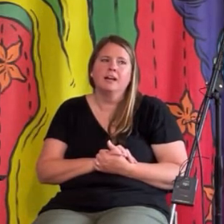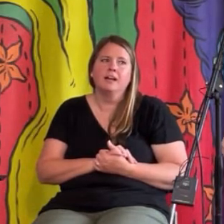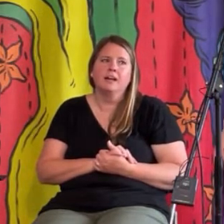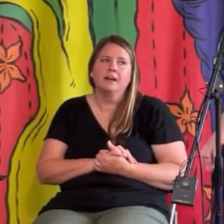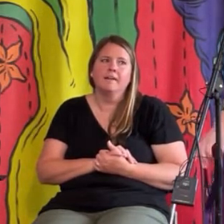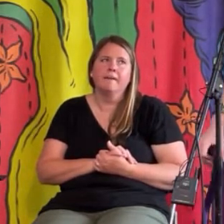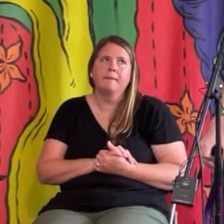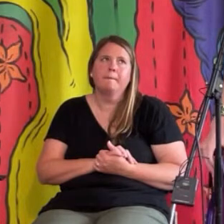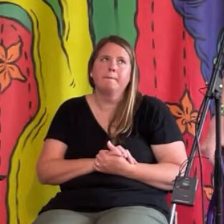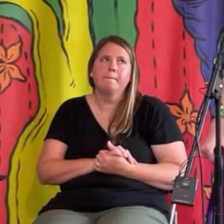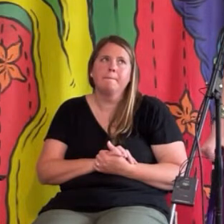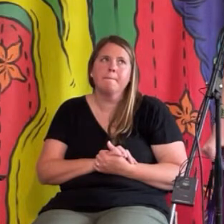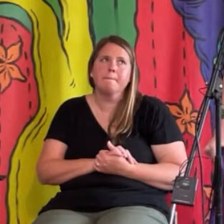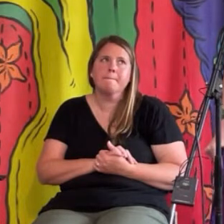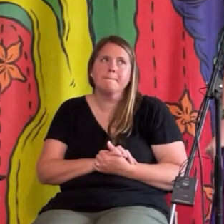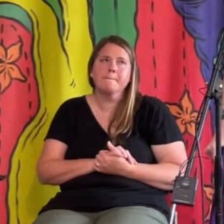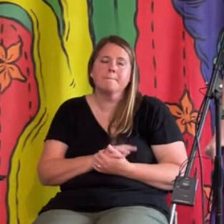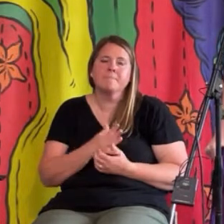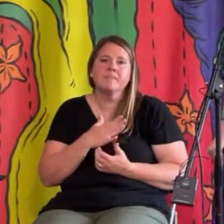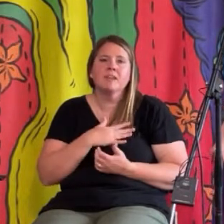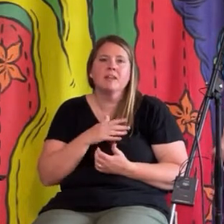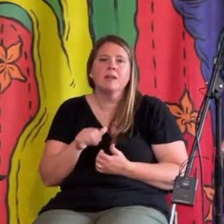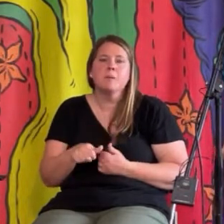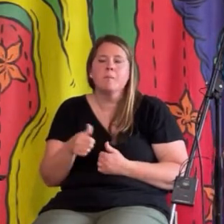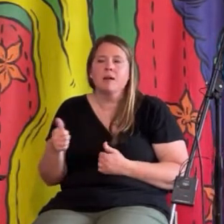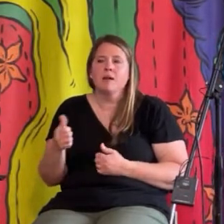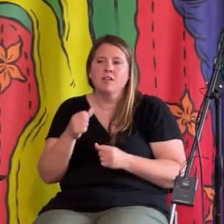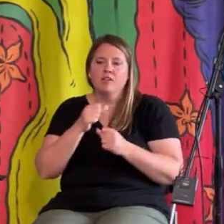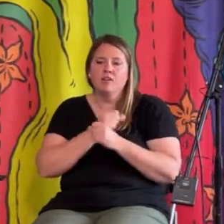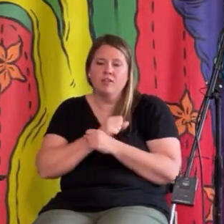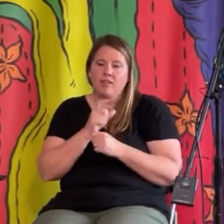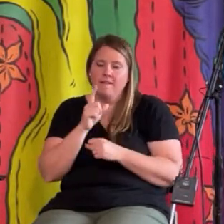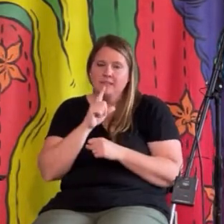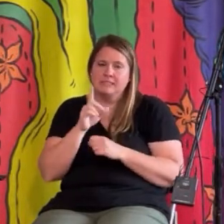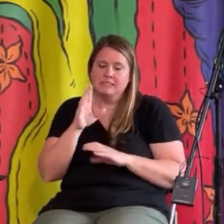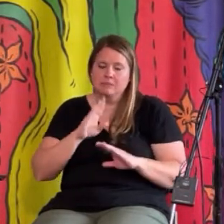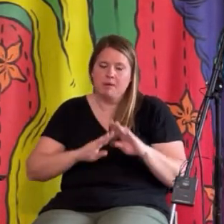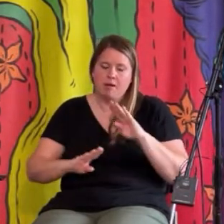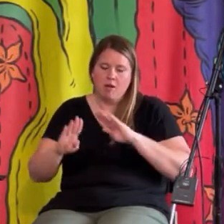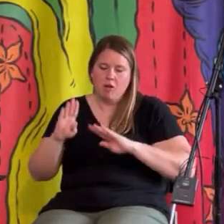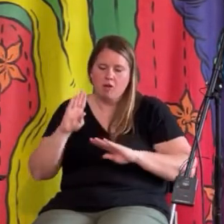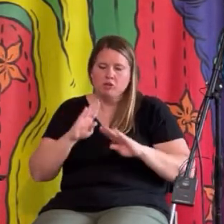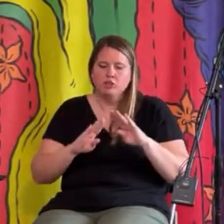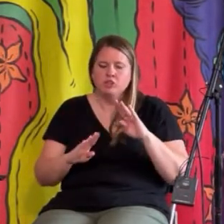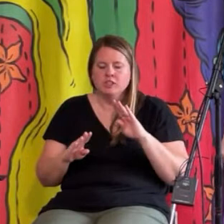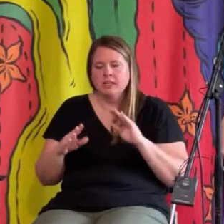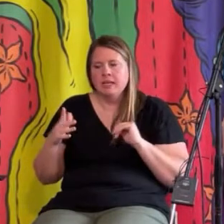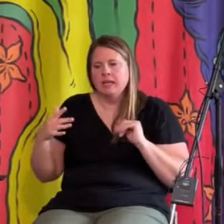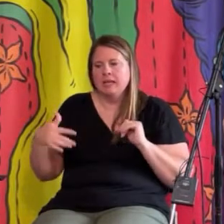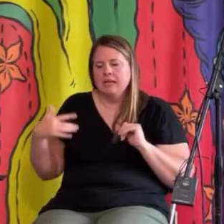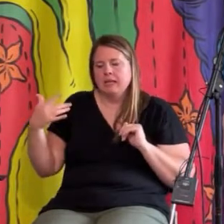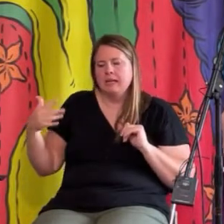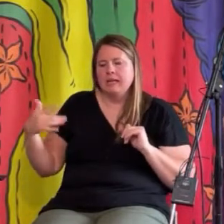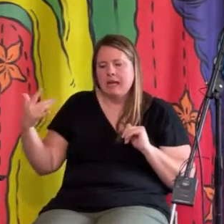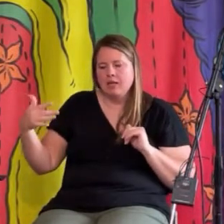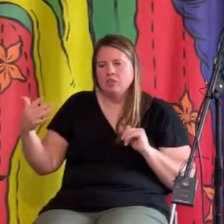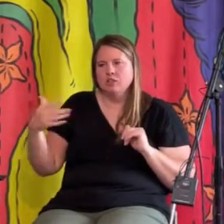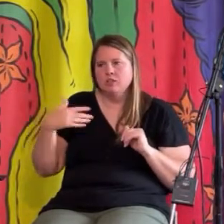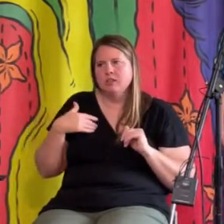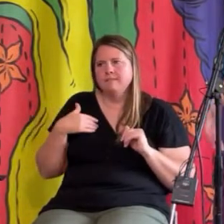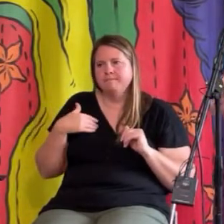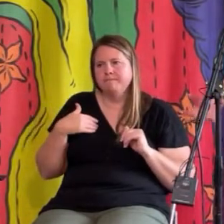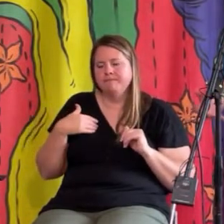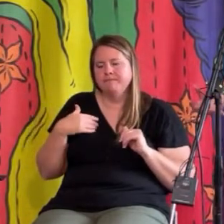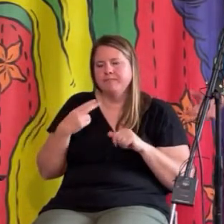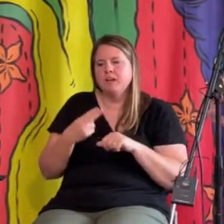So my other love is biology. And occasionally I